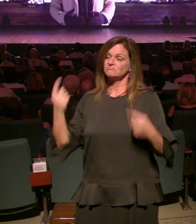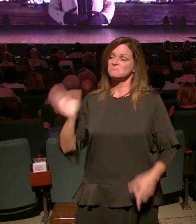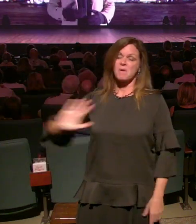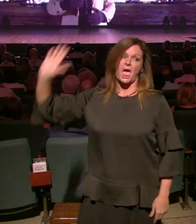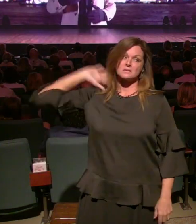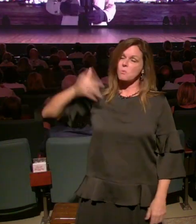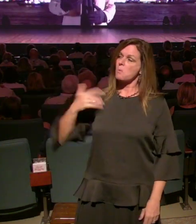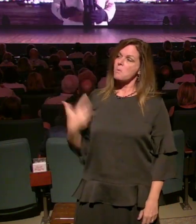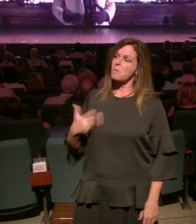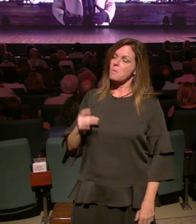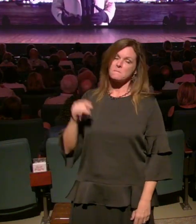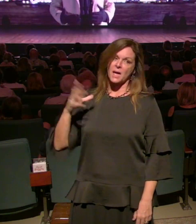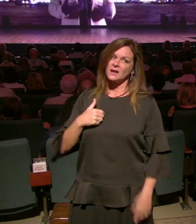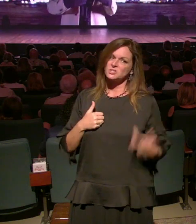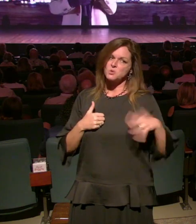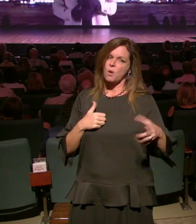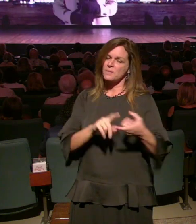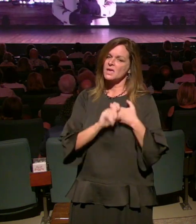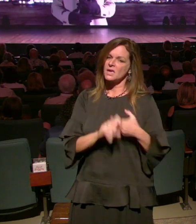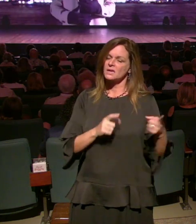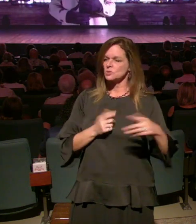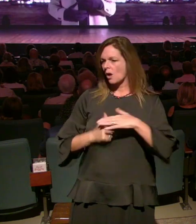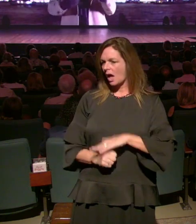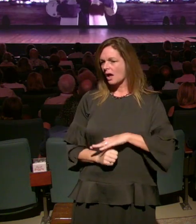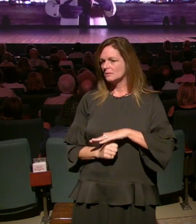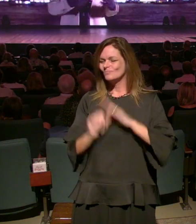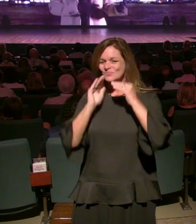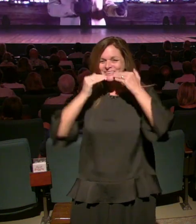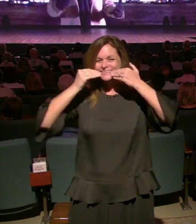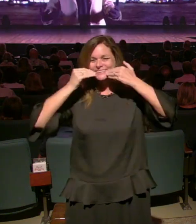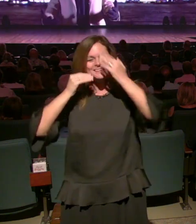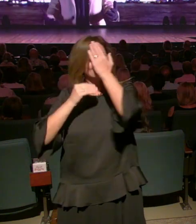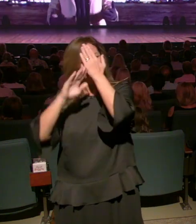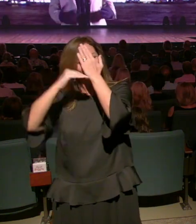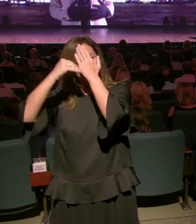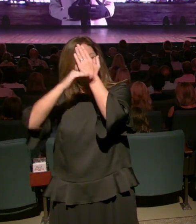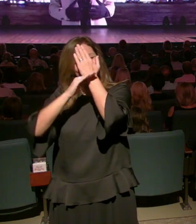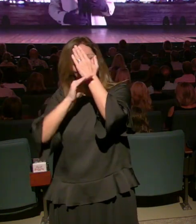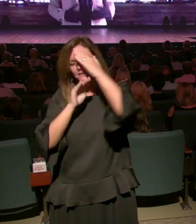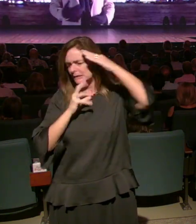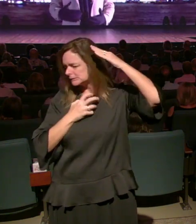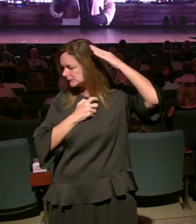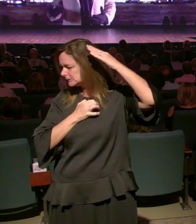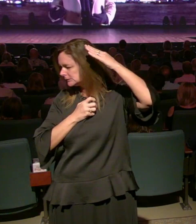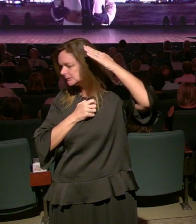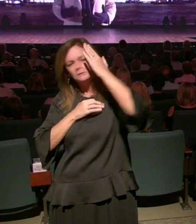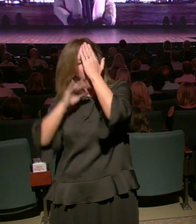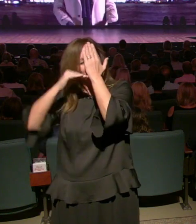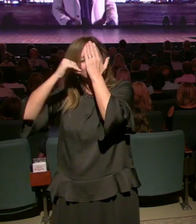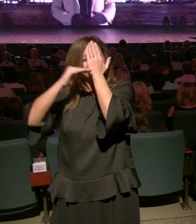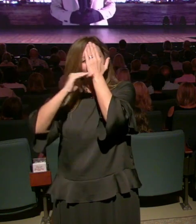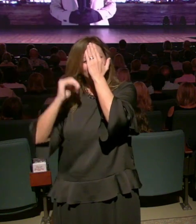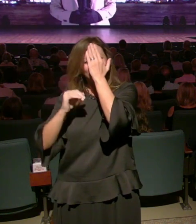people discovering who we really are, so we try to hide ourselves and pretend to be someone that we are not, trying to make ourselves appear